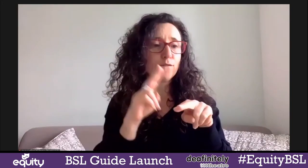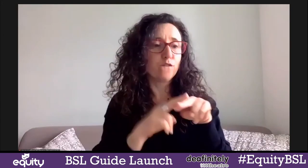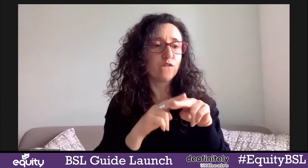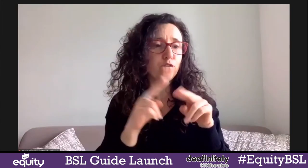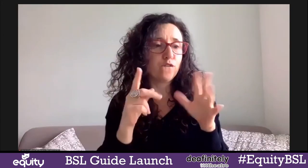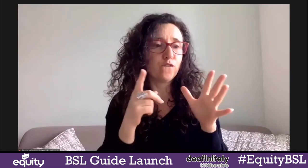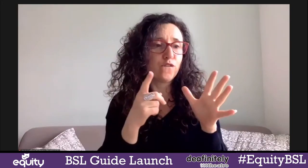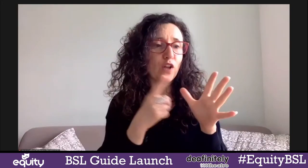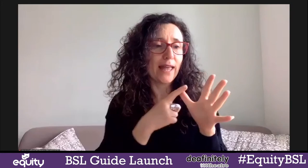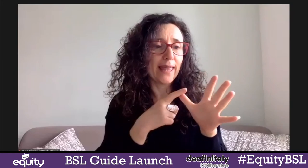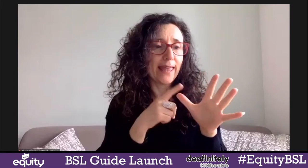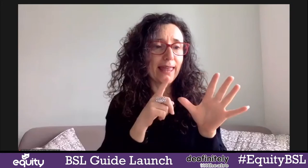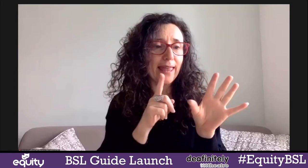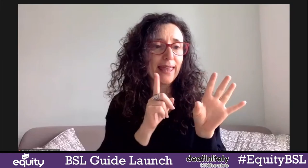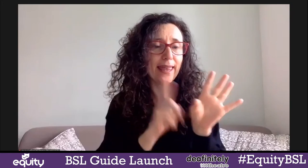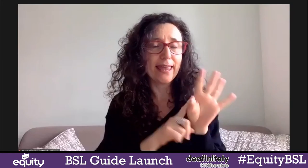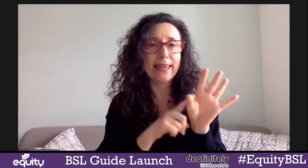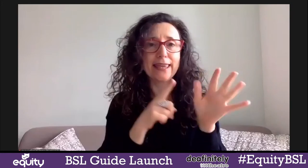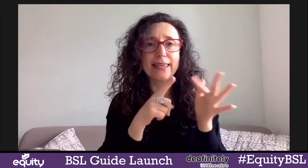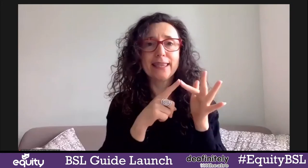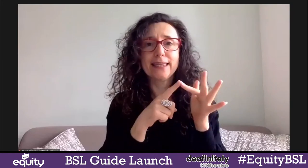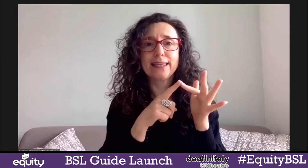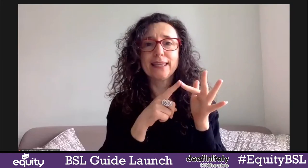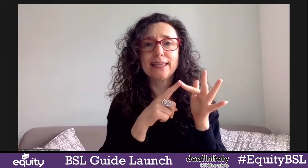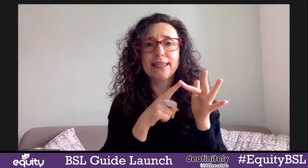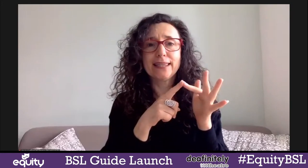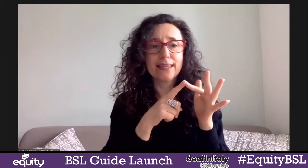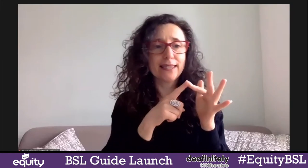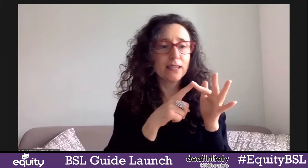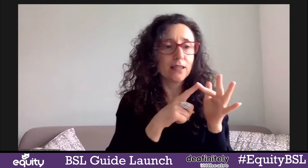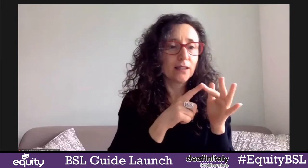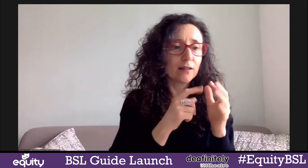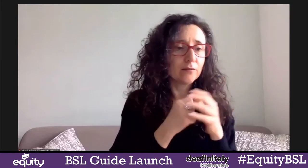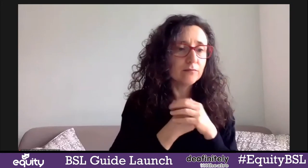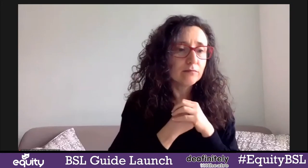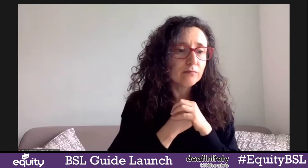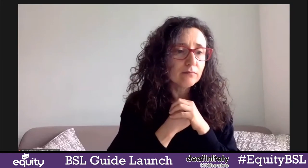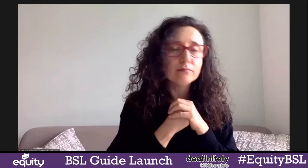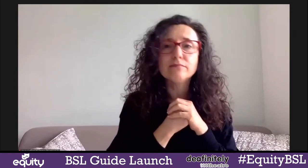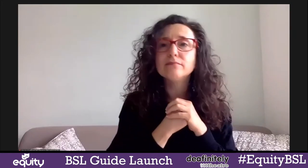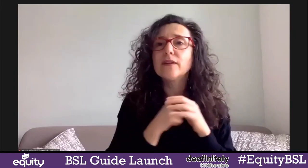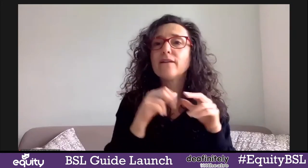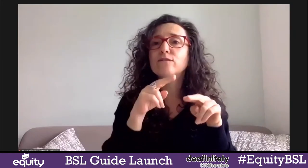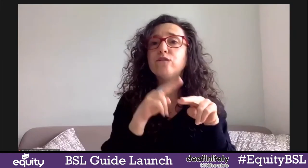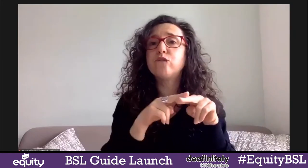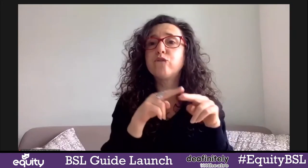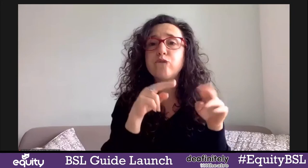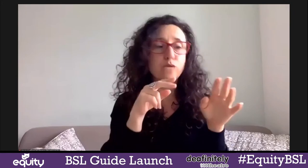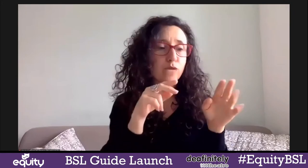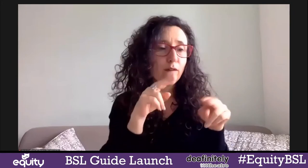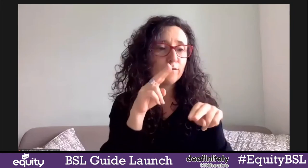Moving on now to the next question, and this one is for Faye Timby from the Sophie Holland casting.